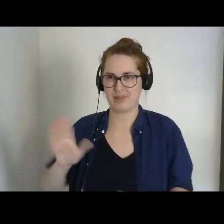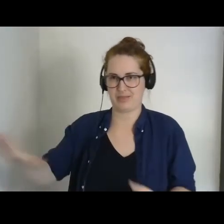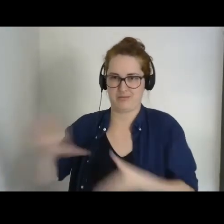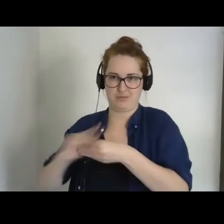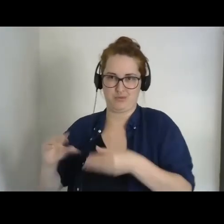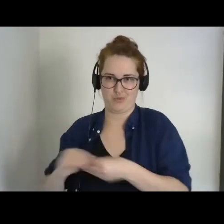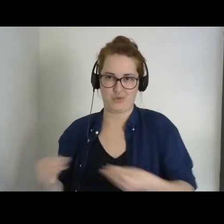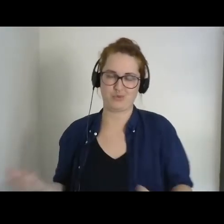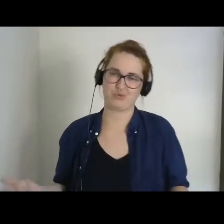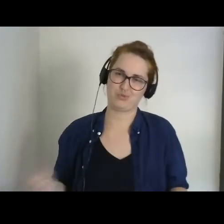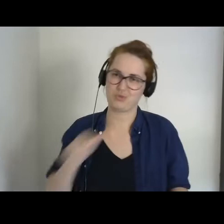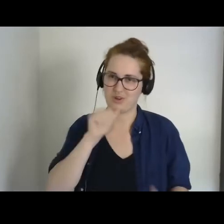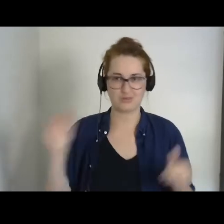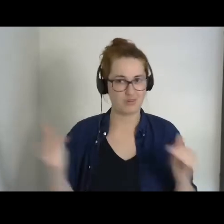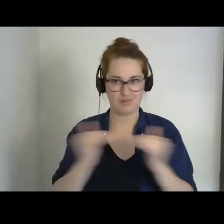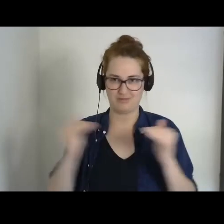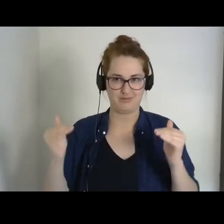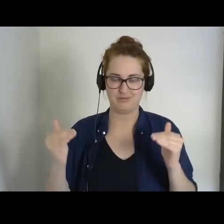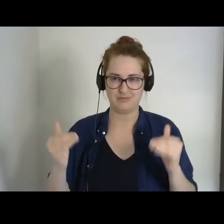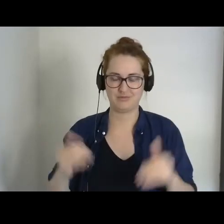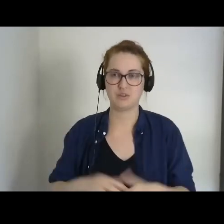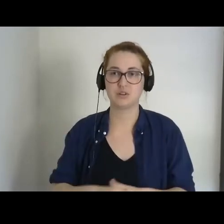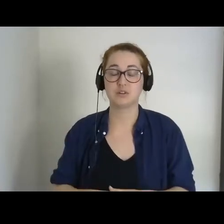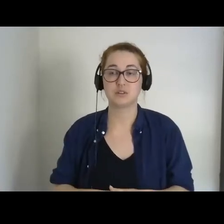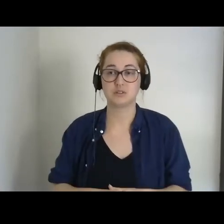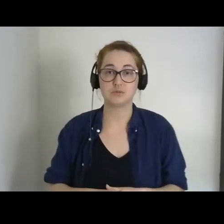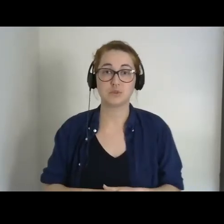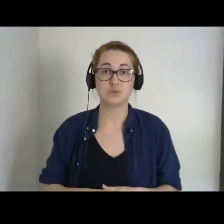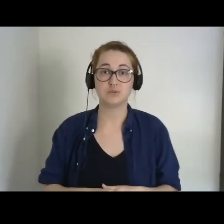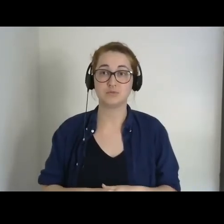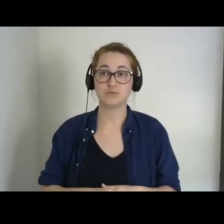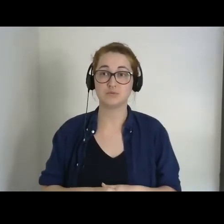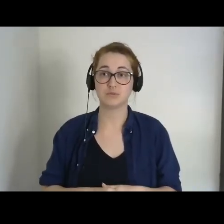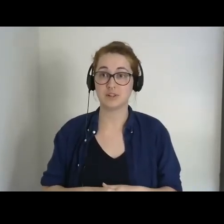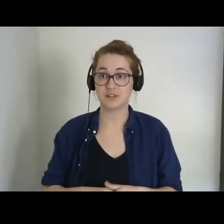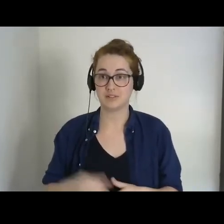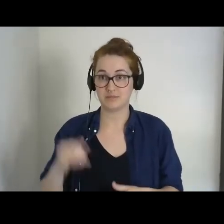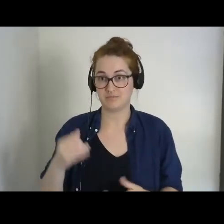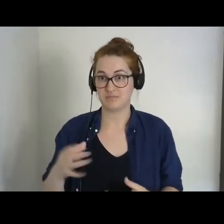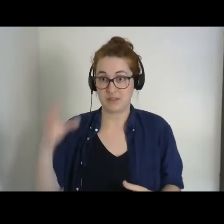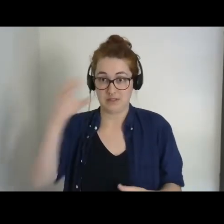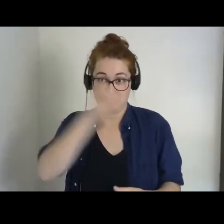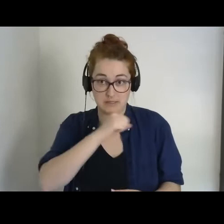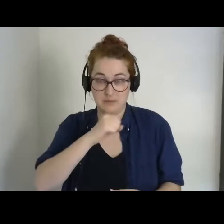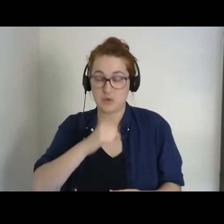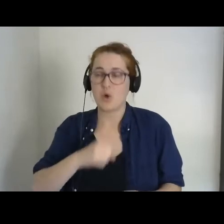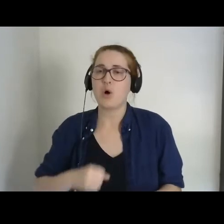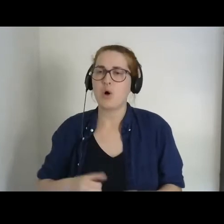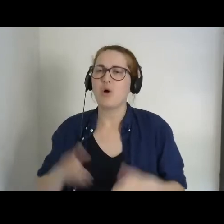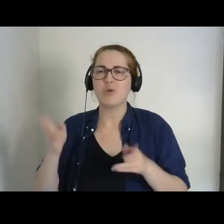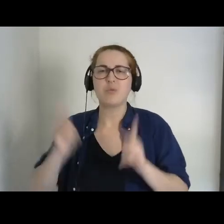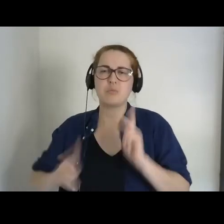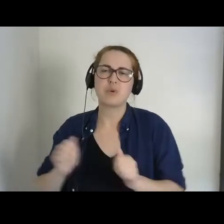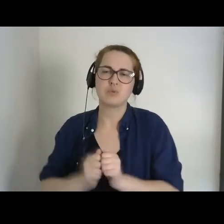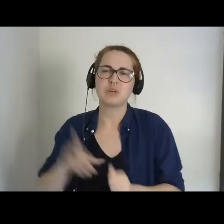example. And this assumption that a person with disability is often lying, simply unable